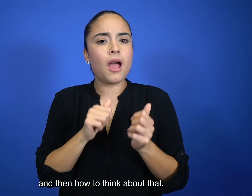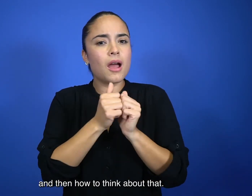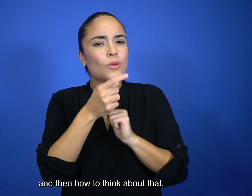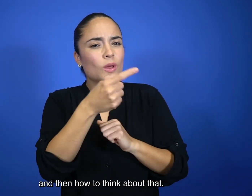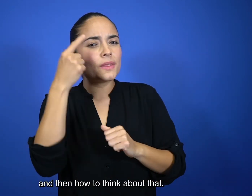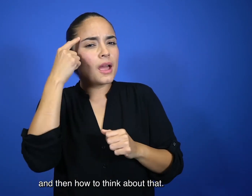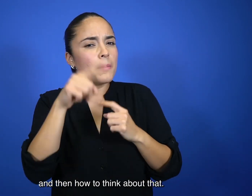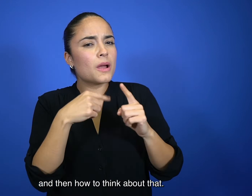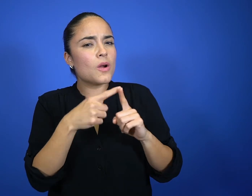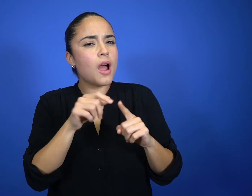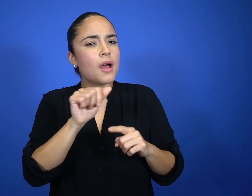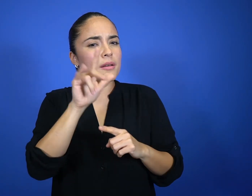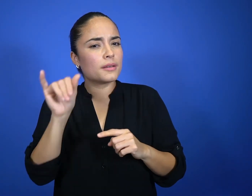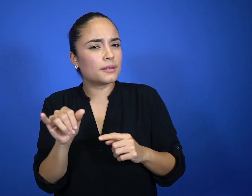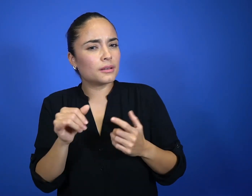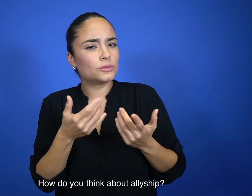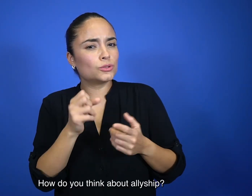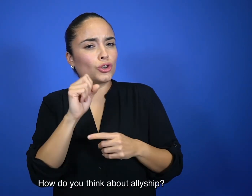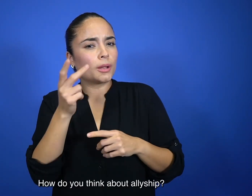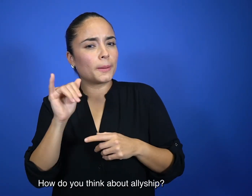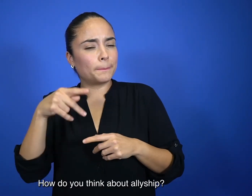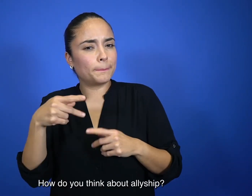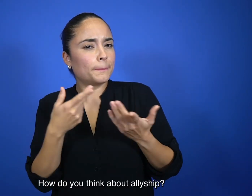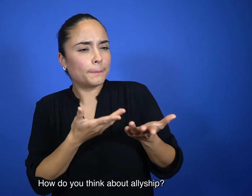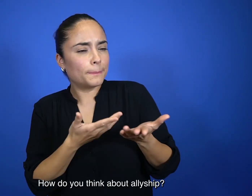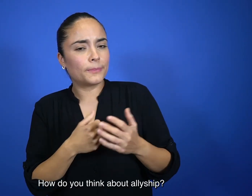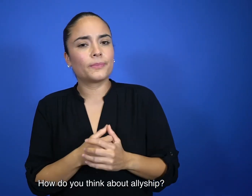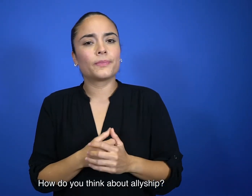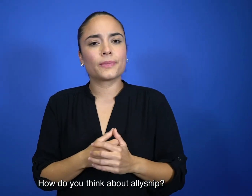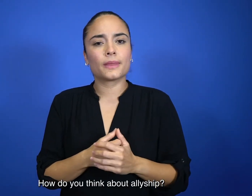about that. How do you think about allyship?